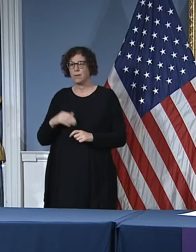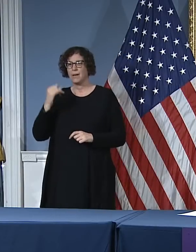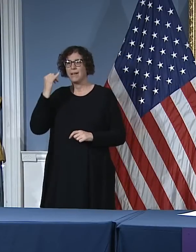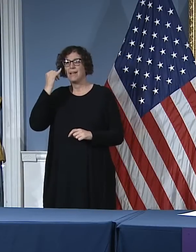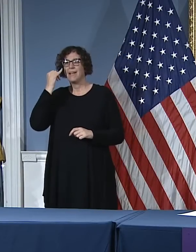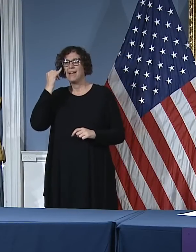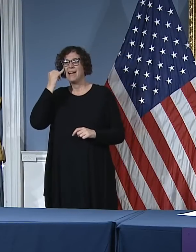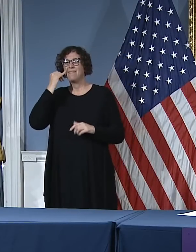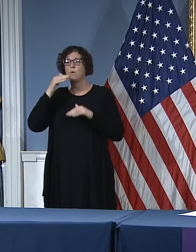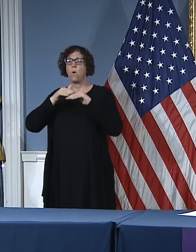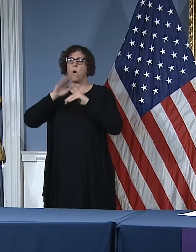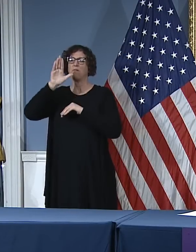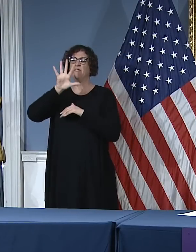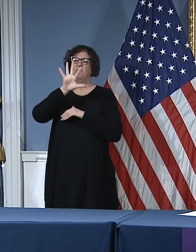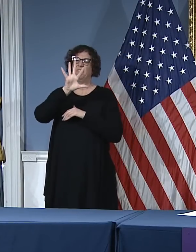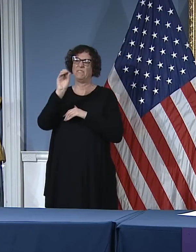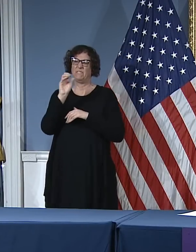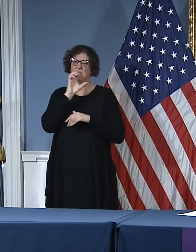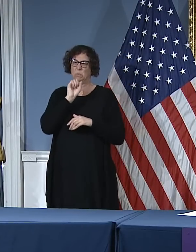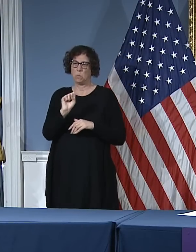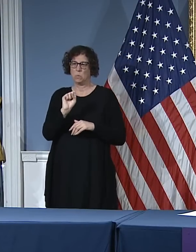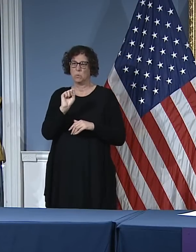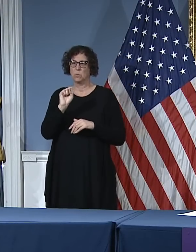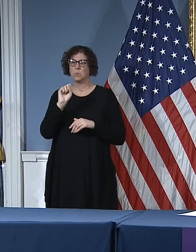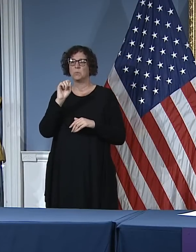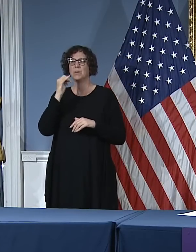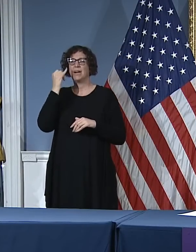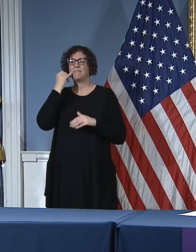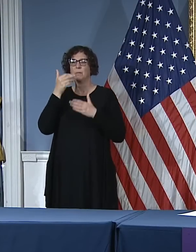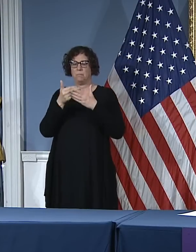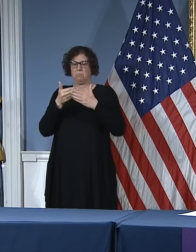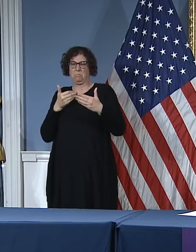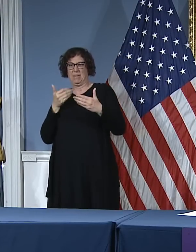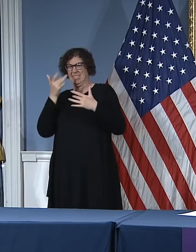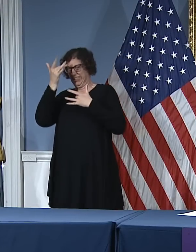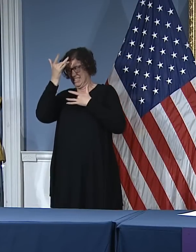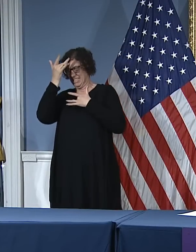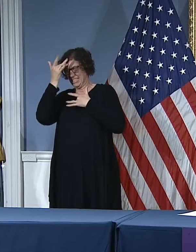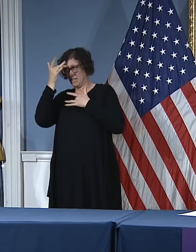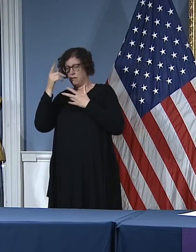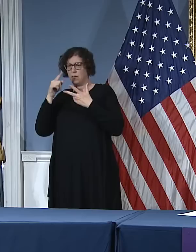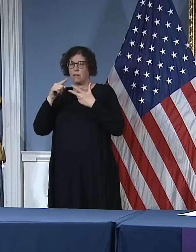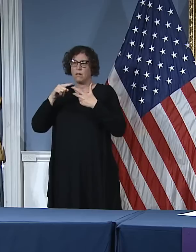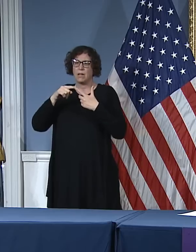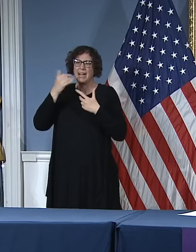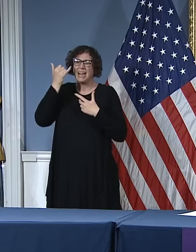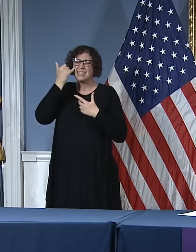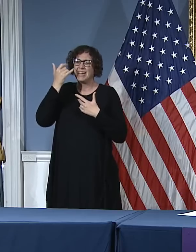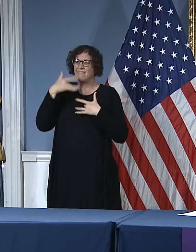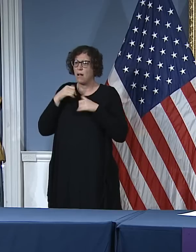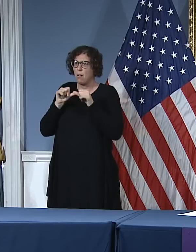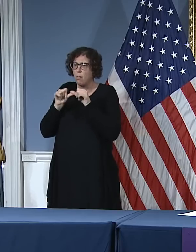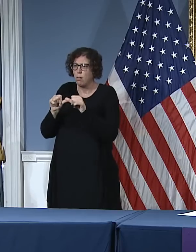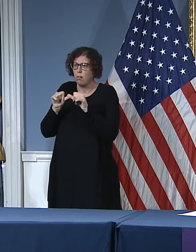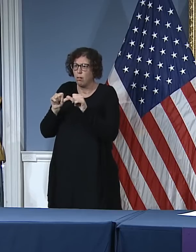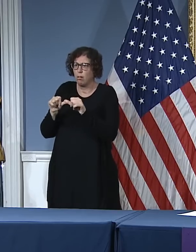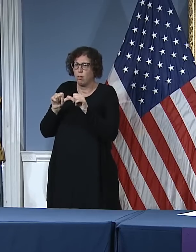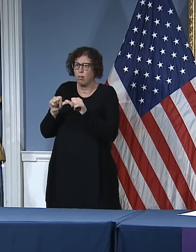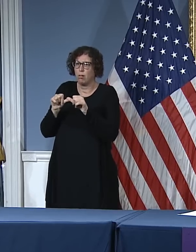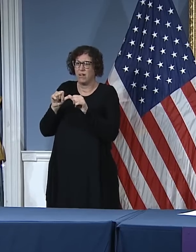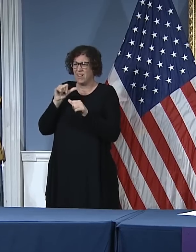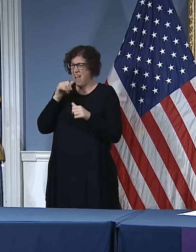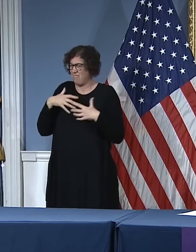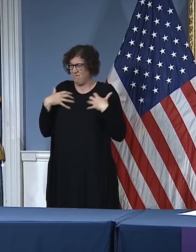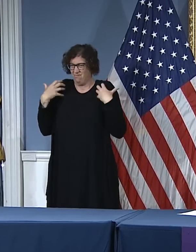the chronic underlying illnesses, being sick, not getting better, and having their doctor determine that knowing the test status is going